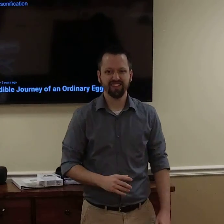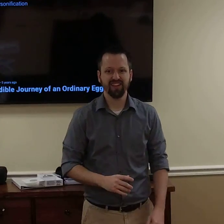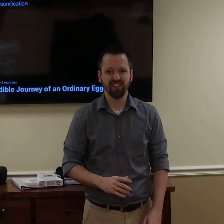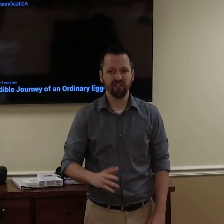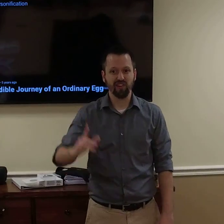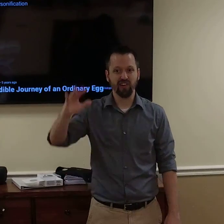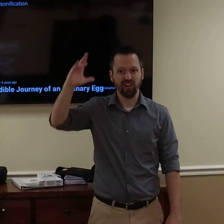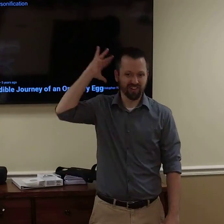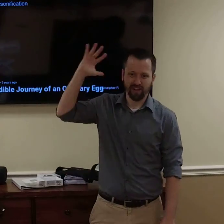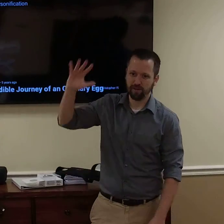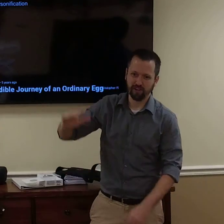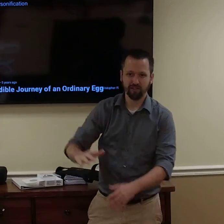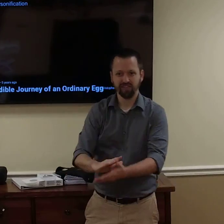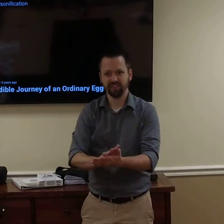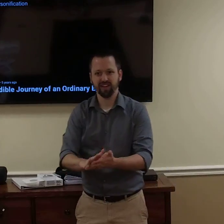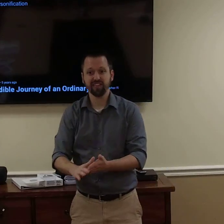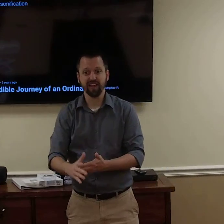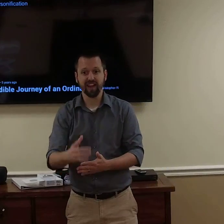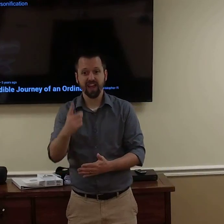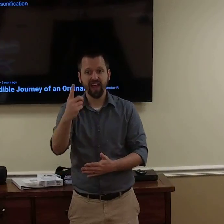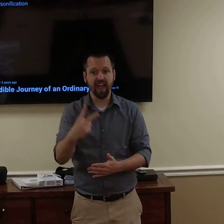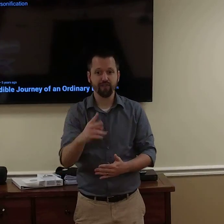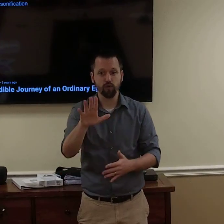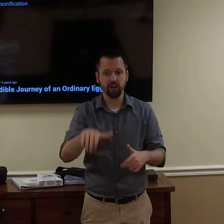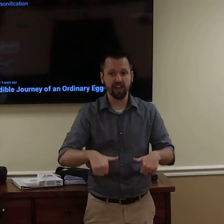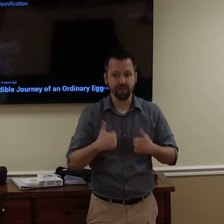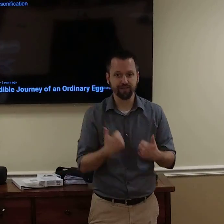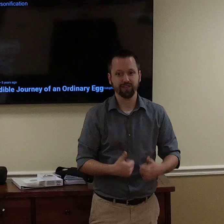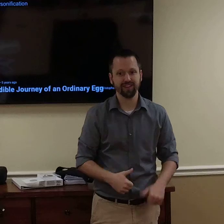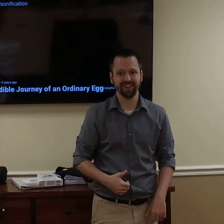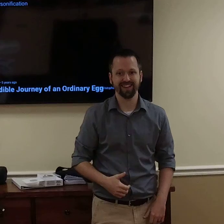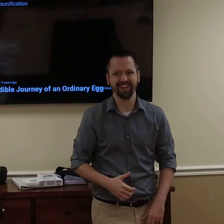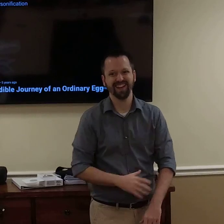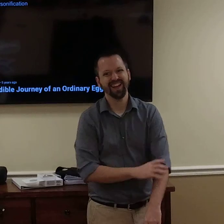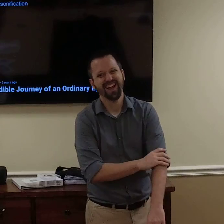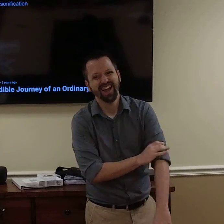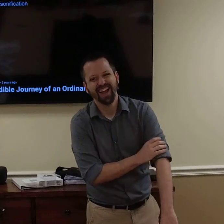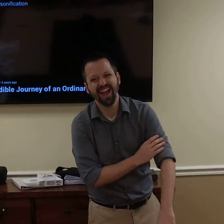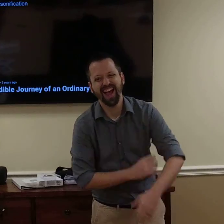So that was a long time ago. That's like half your life.